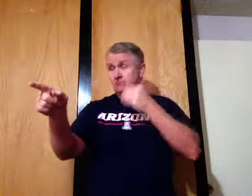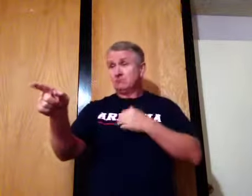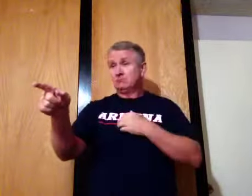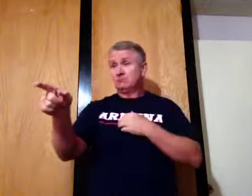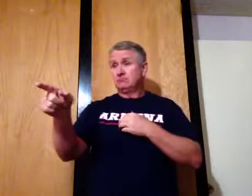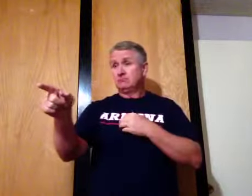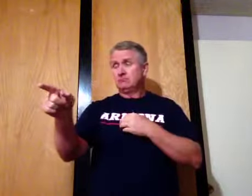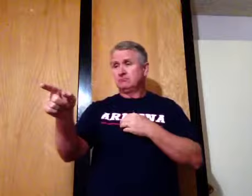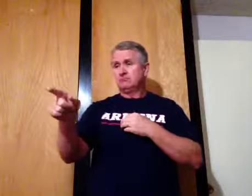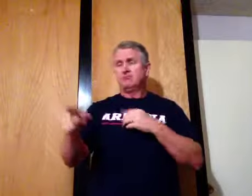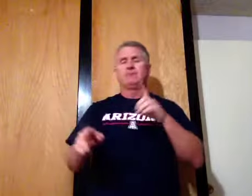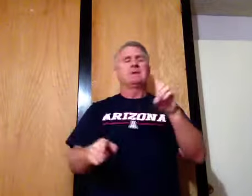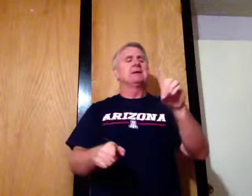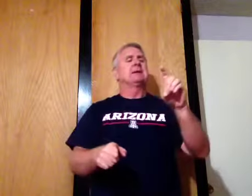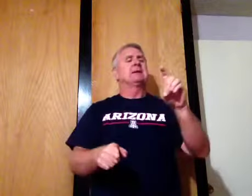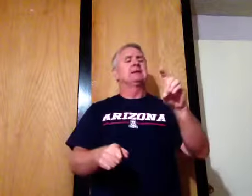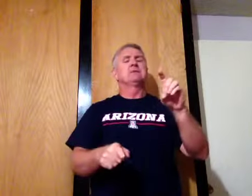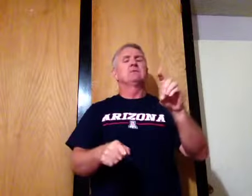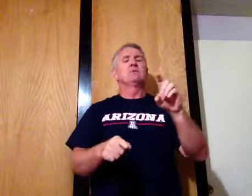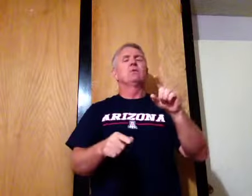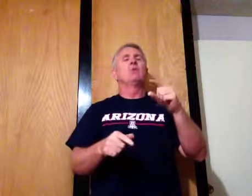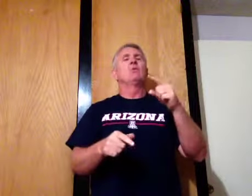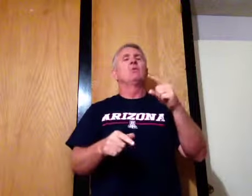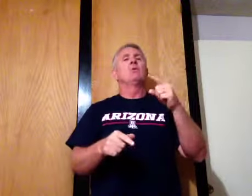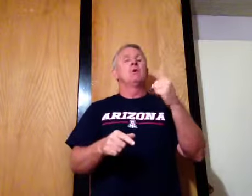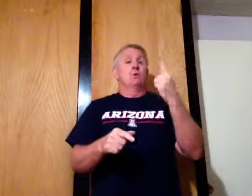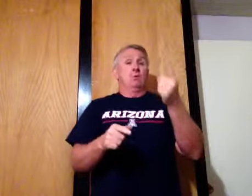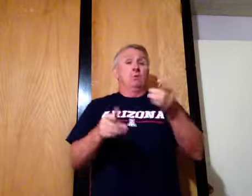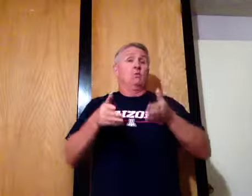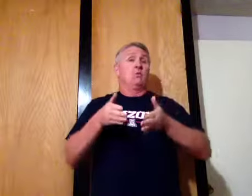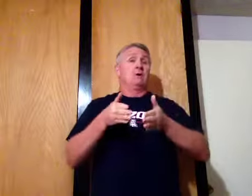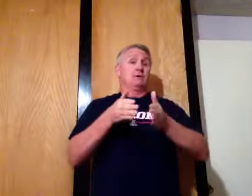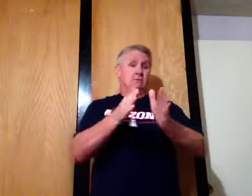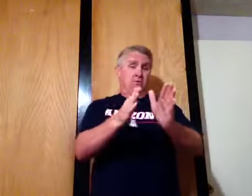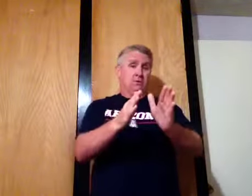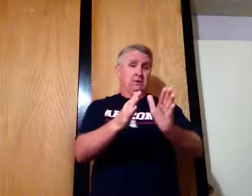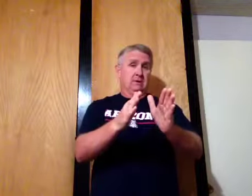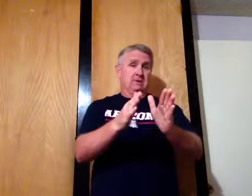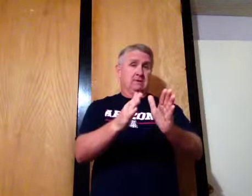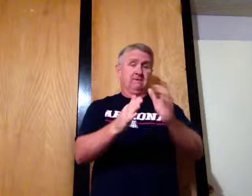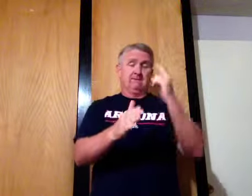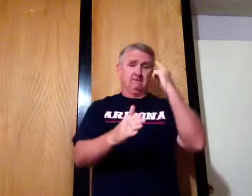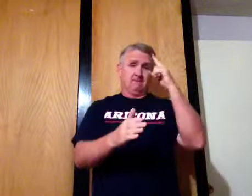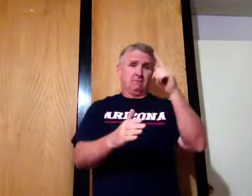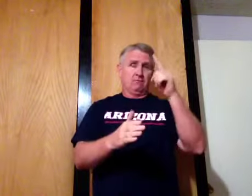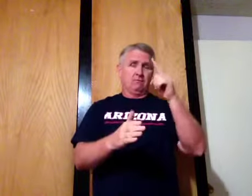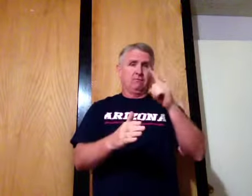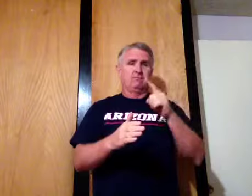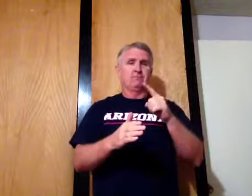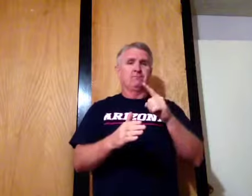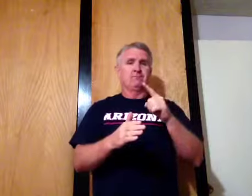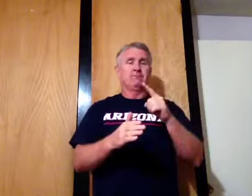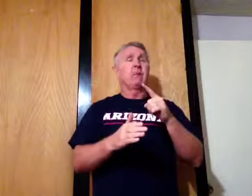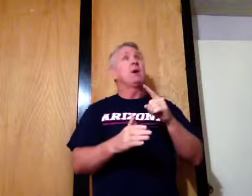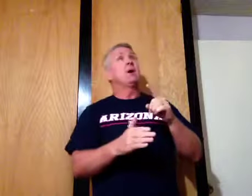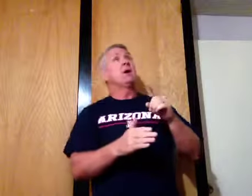Desalination. One method to use evaporation. Remember what that was? The water evaporates and the salt stays.